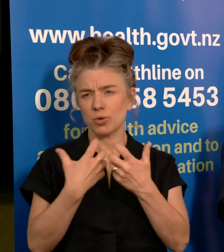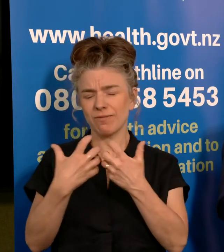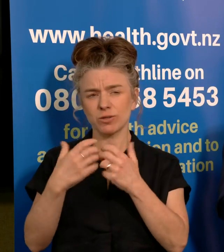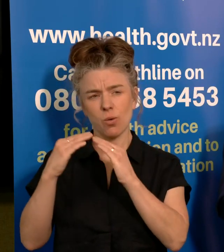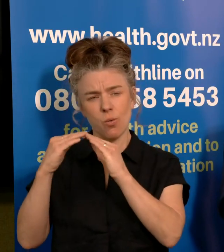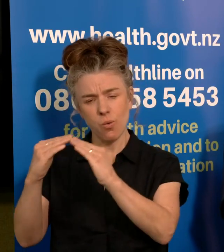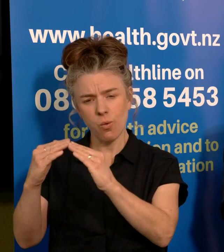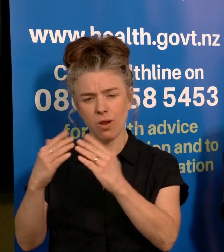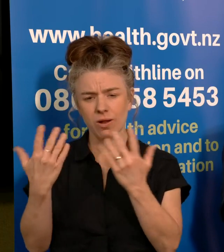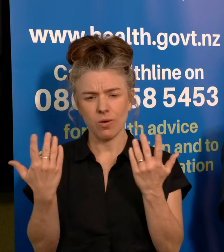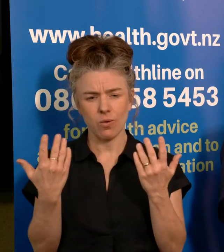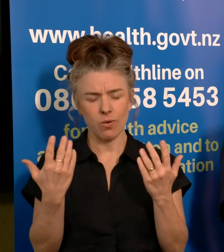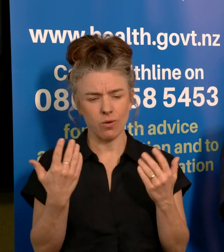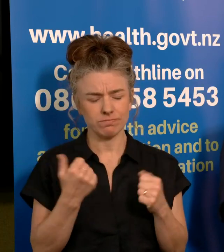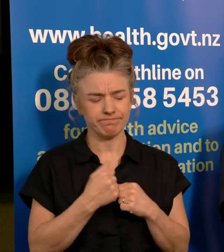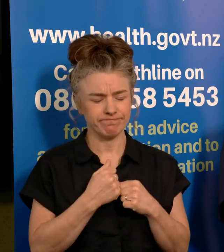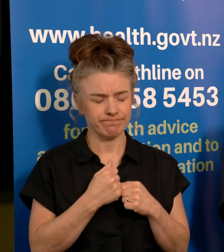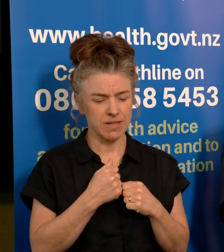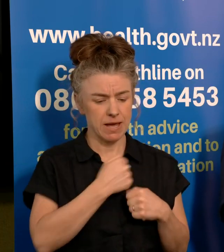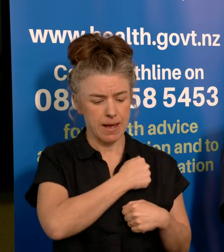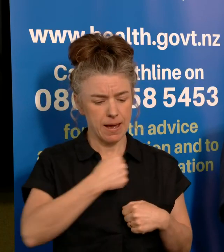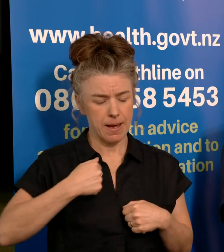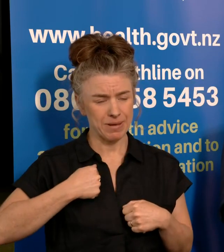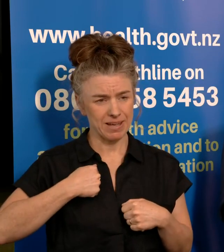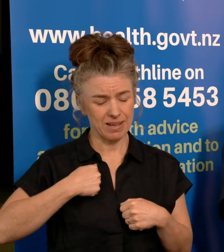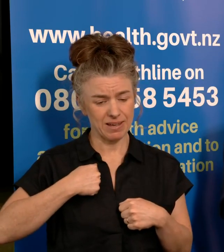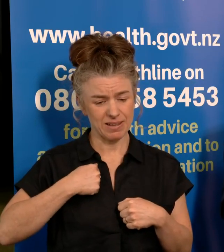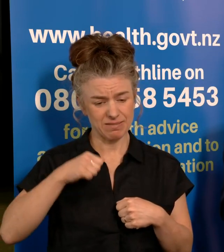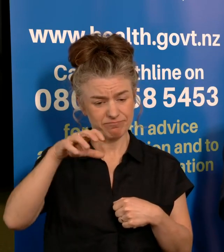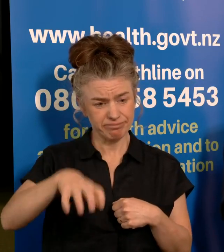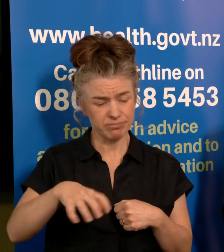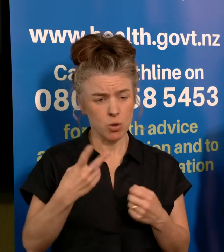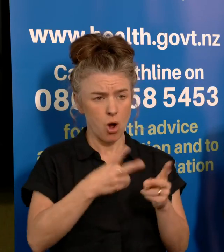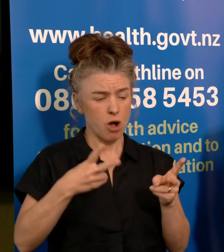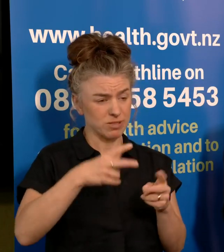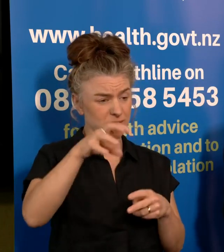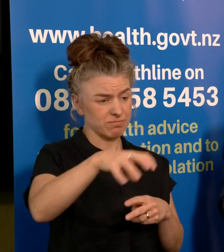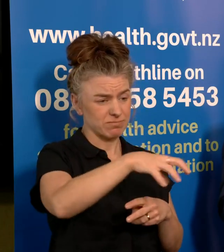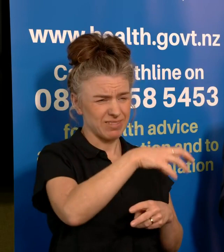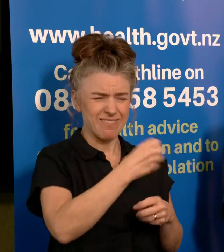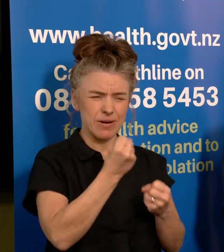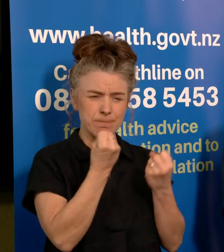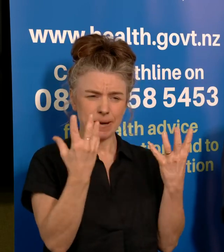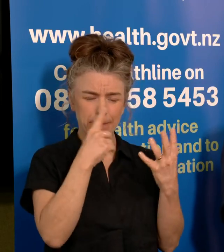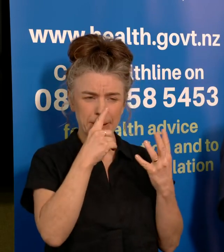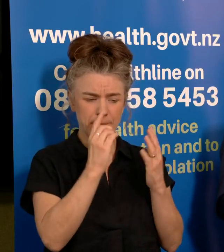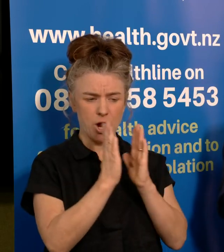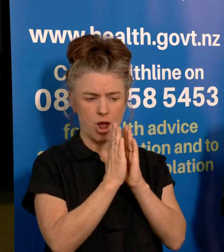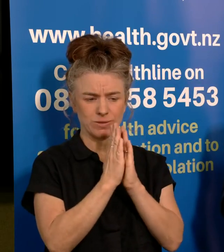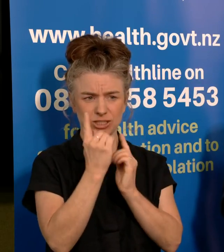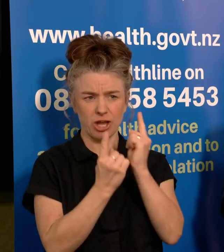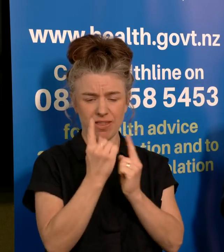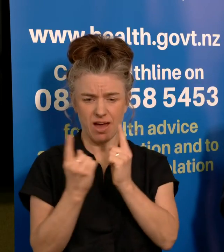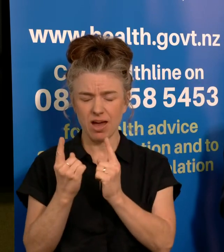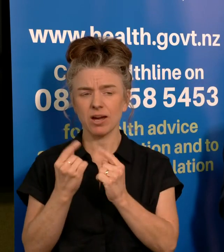residence, medical barracks, military barracks, and even hospitals, you could argue, where you've got a lot of people close together, are